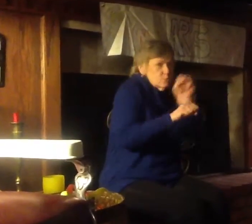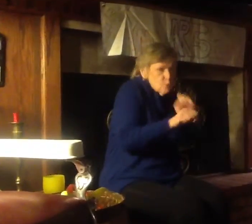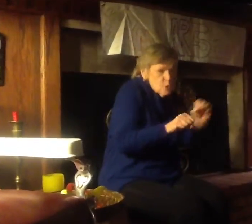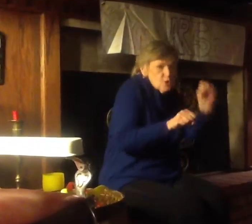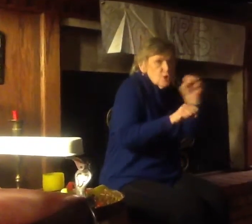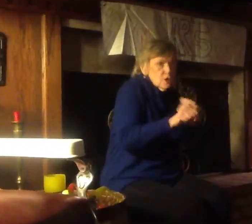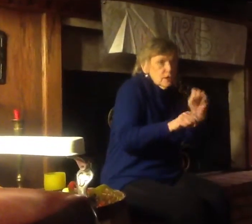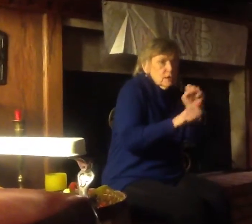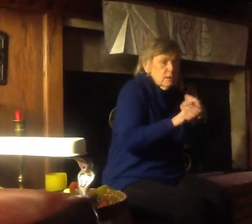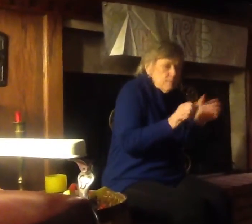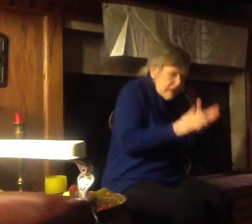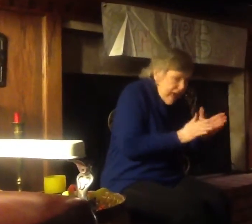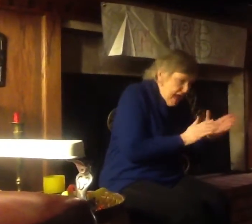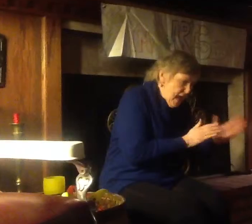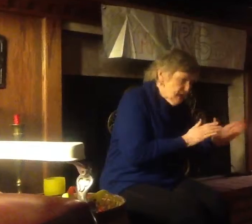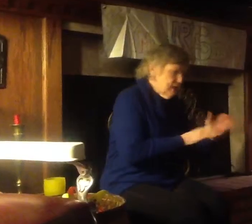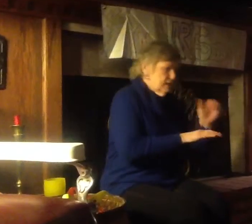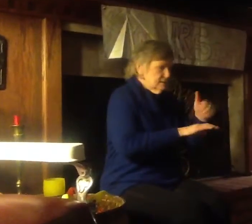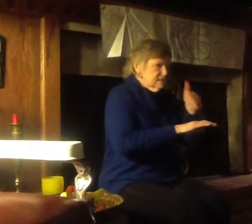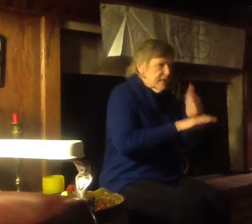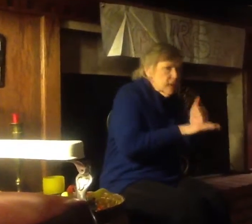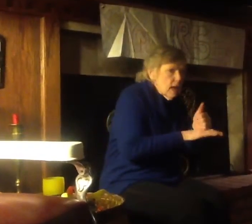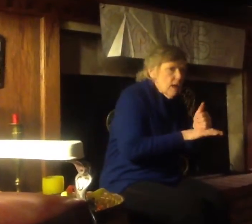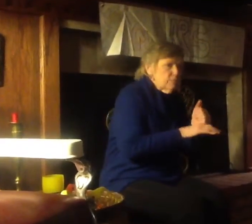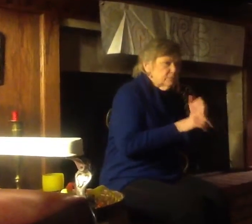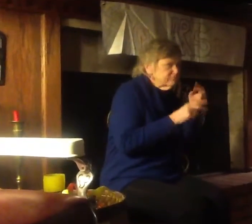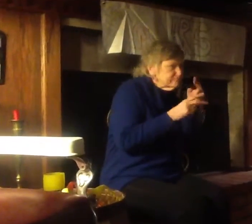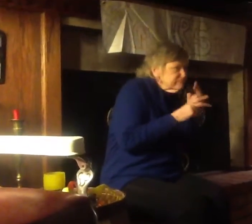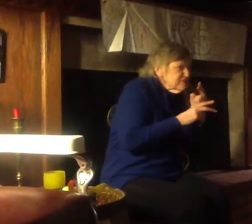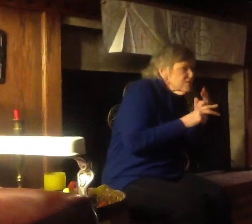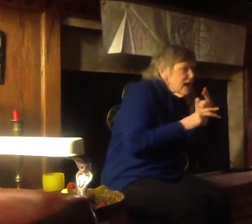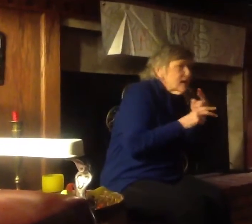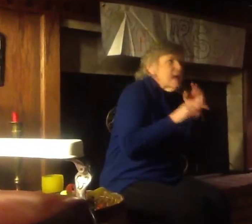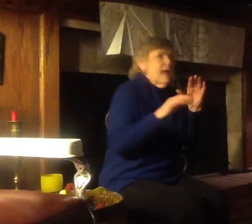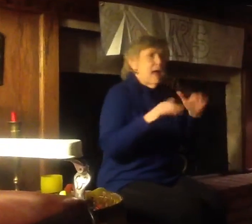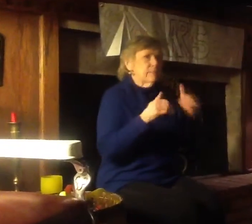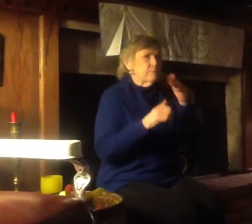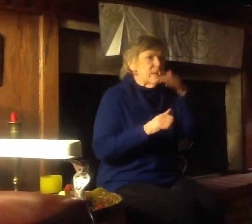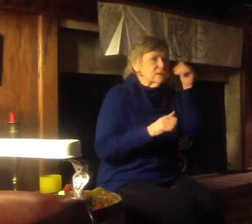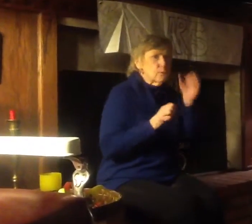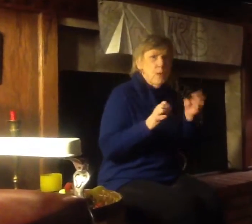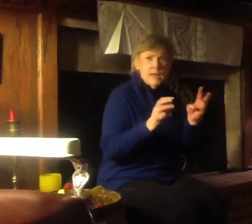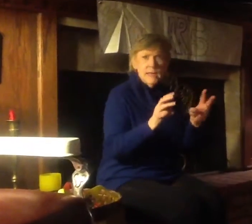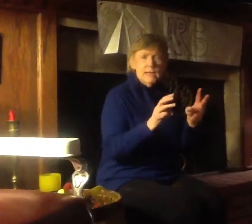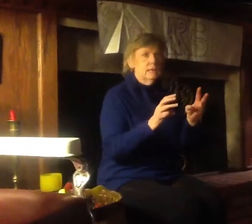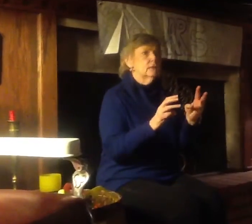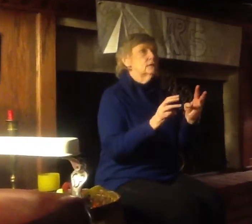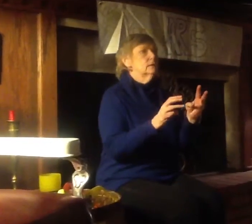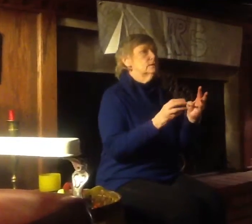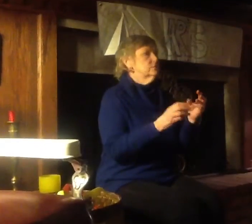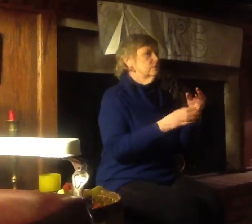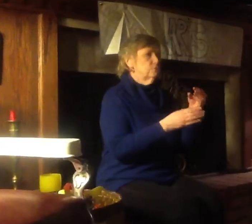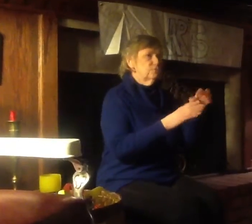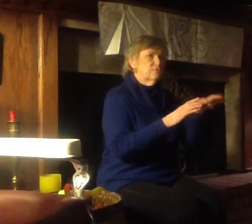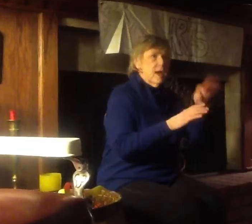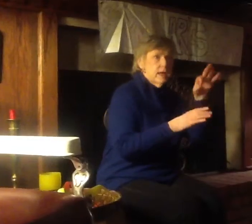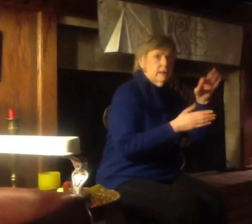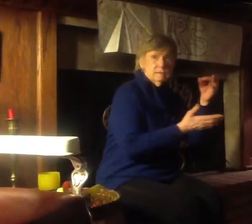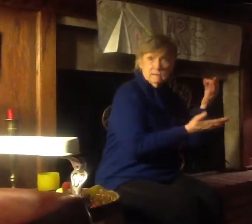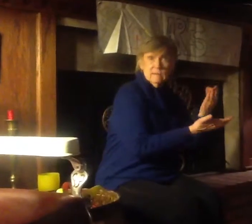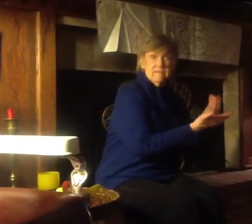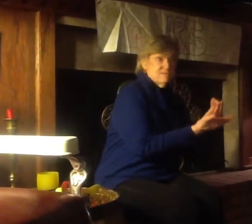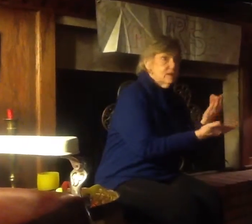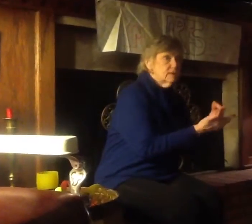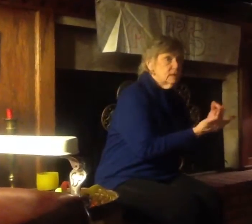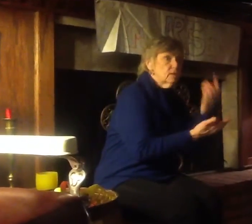come, work, plan, set up, figure out the best way to